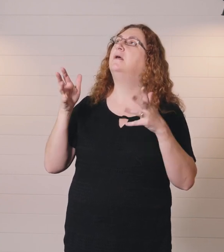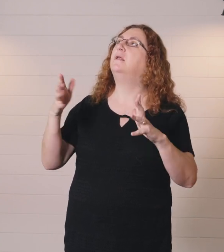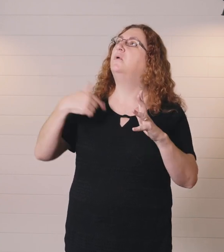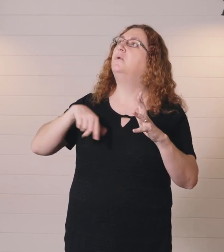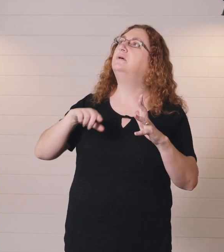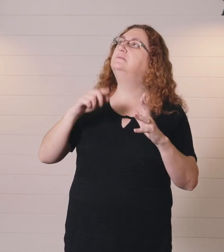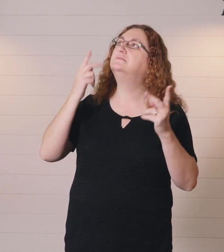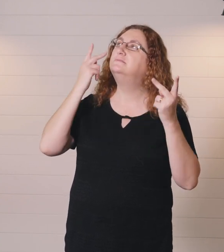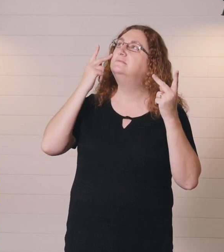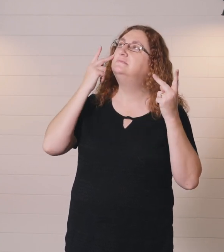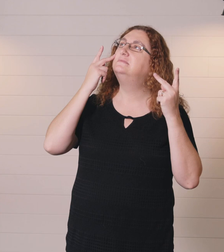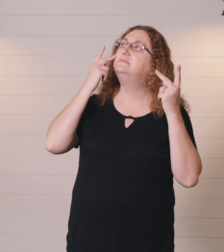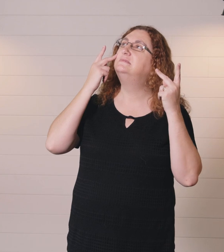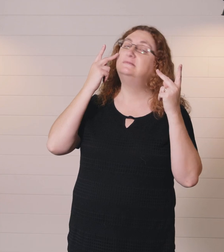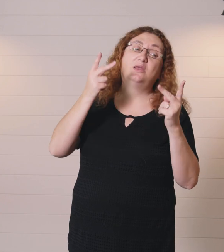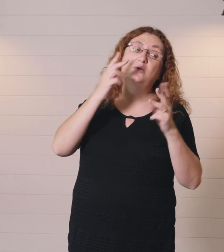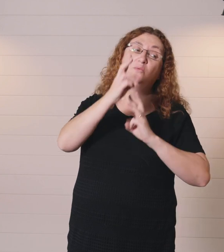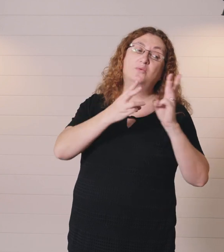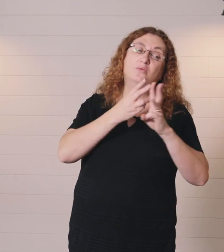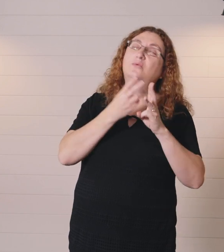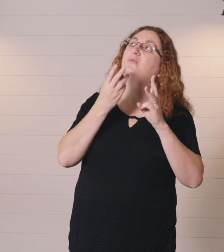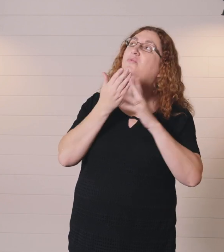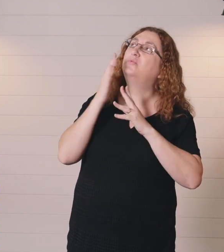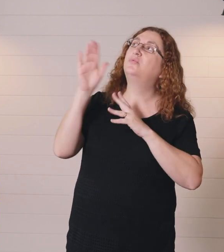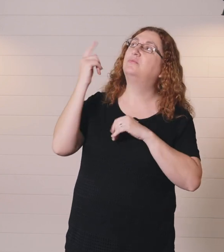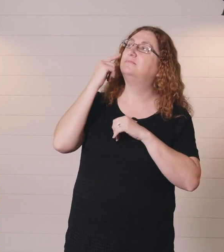allow us to see this world through your eyes?